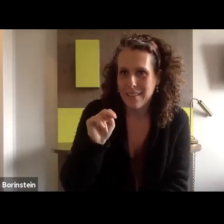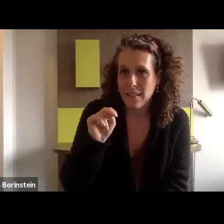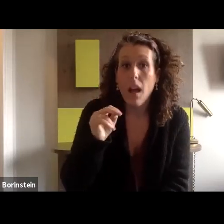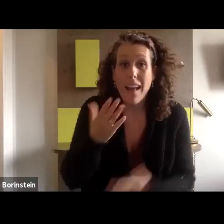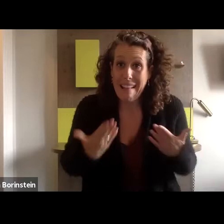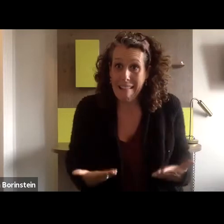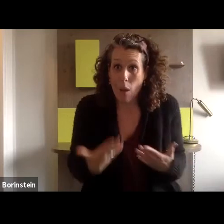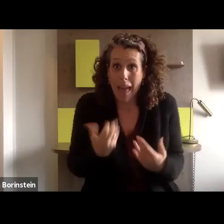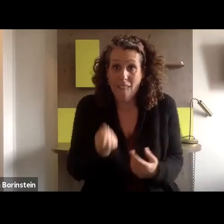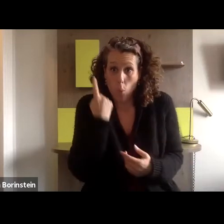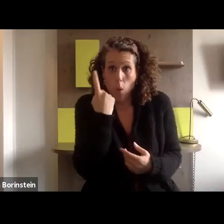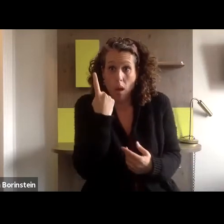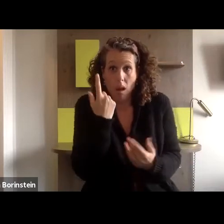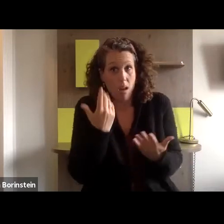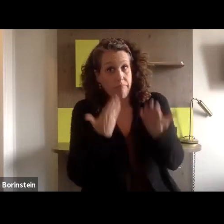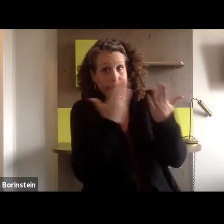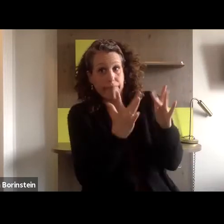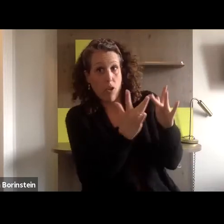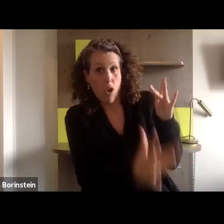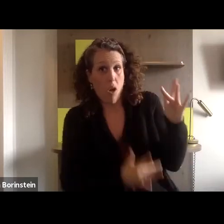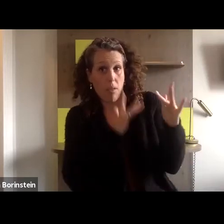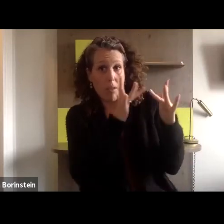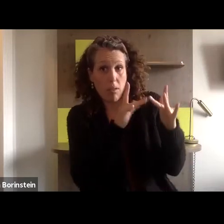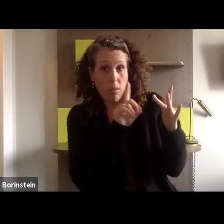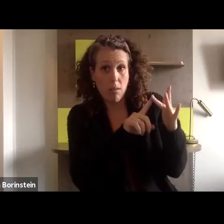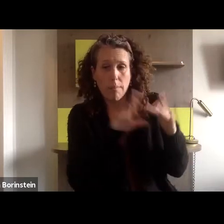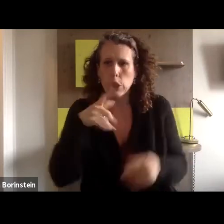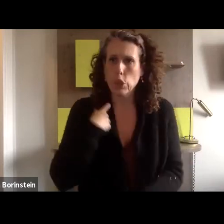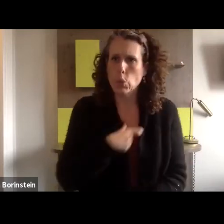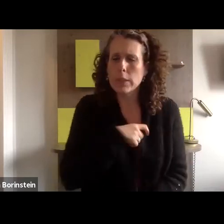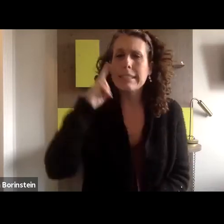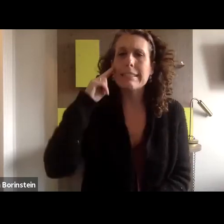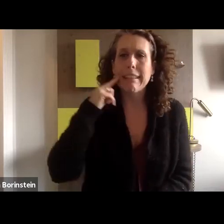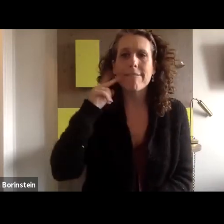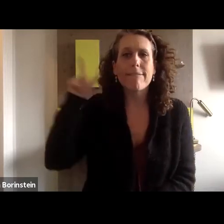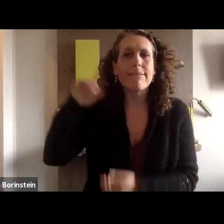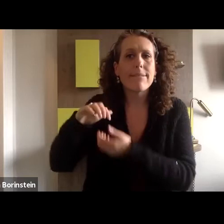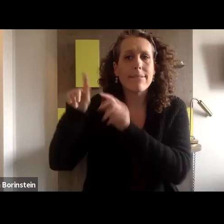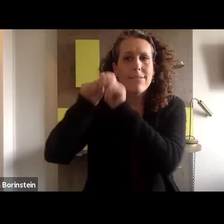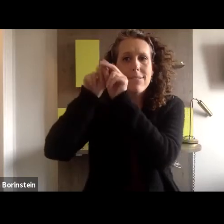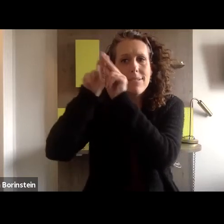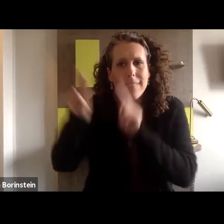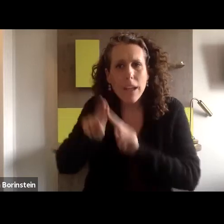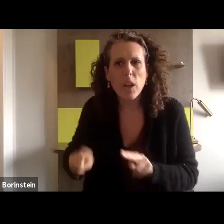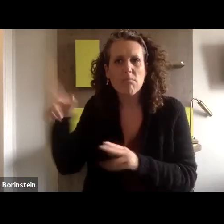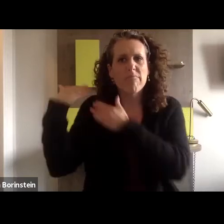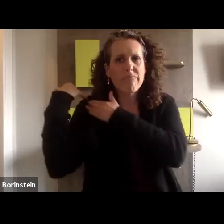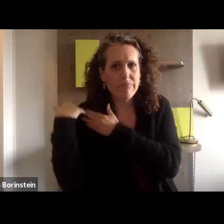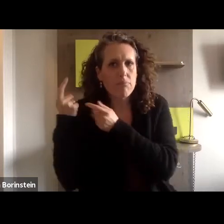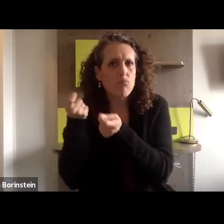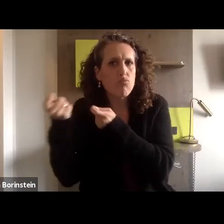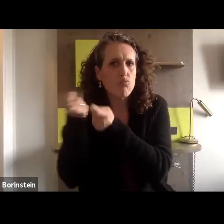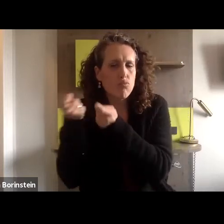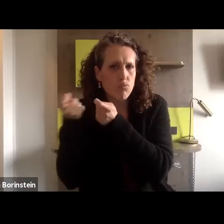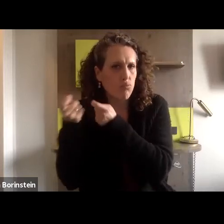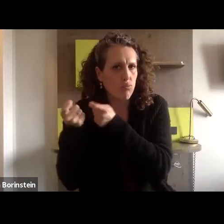available, which is maintained by the Swiss Deaf Federation, which has been developed over many years